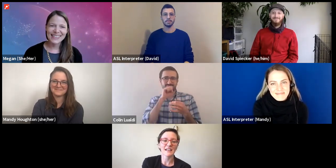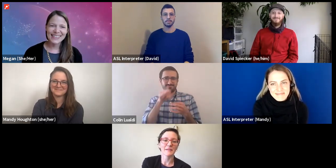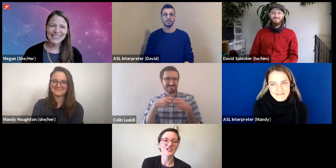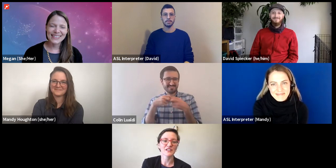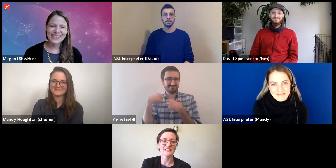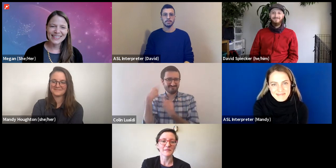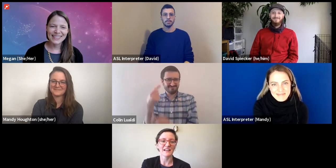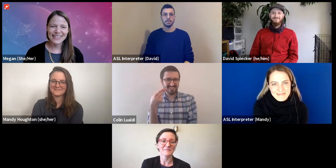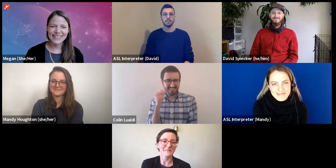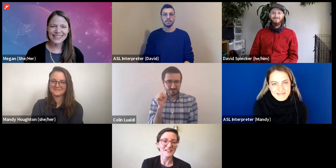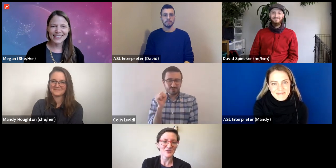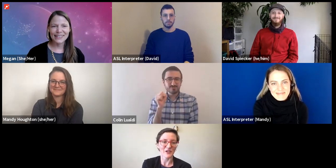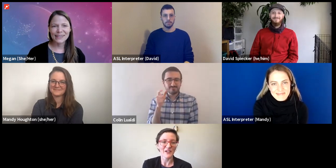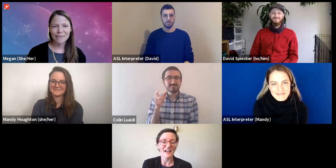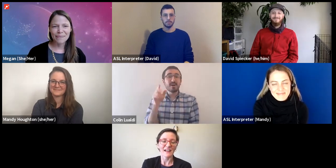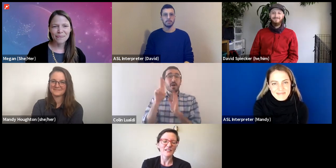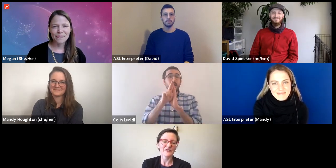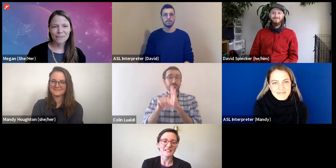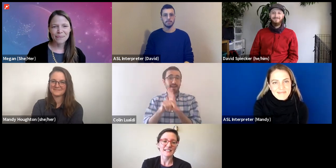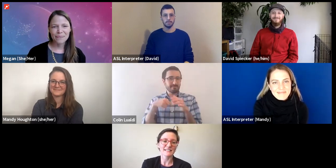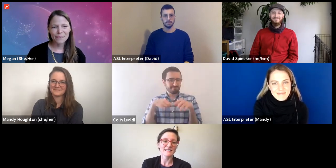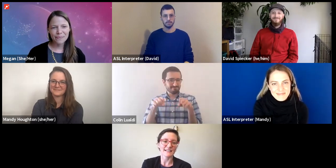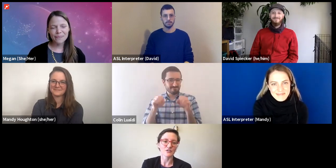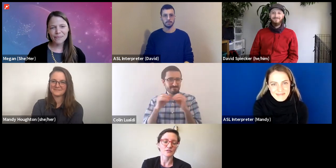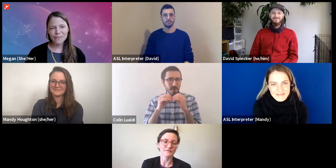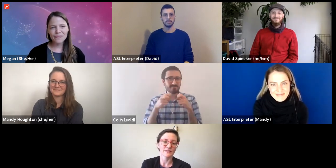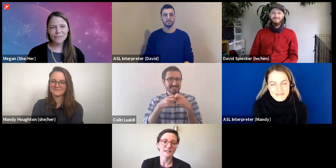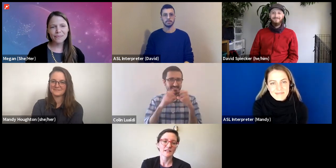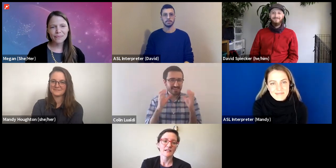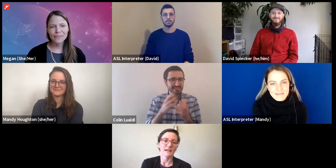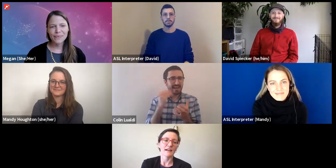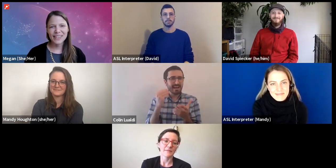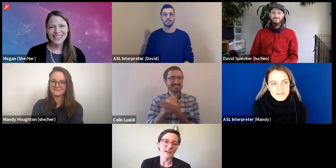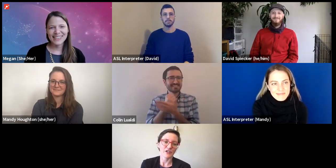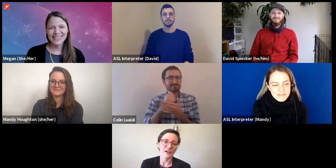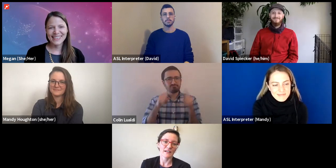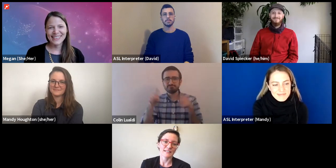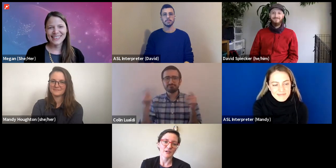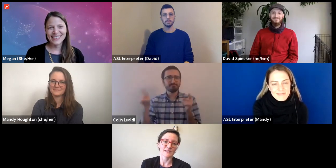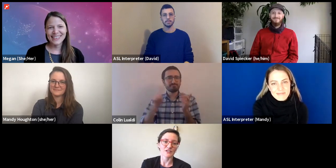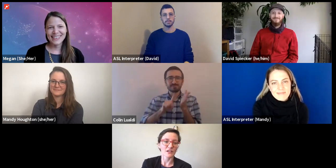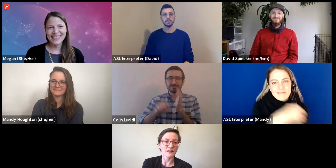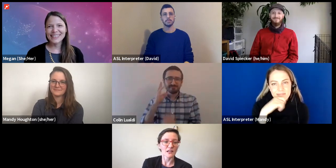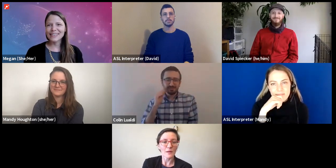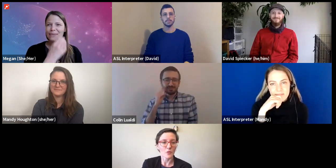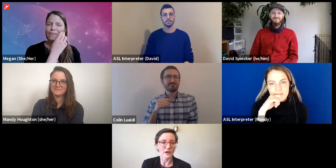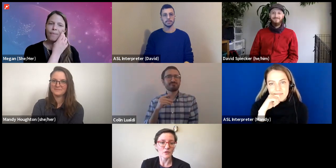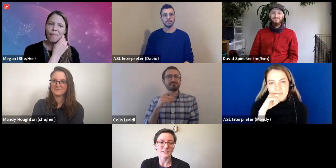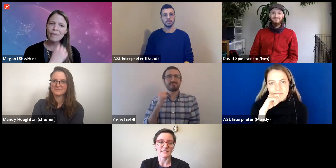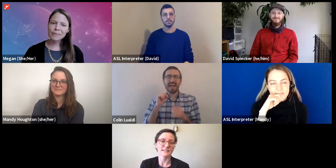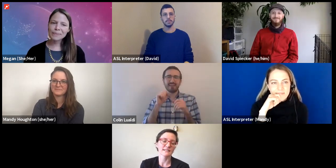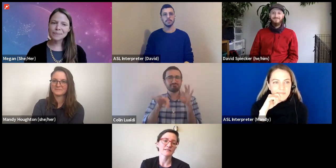As I had mentioned in my intro, I've loved physics since high school. In my undergrad experience, I took a lot